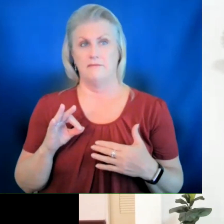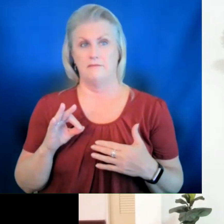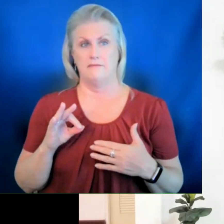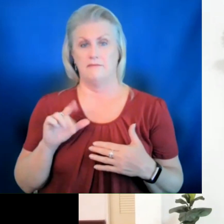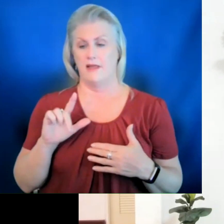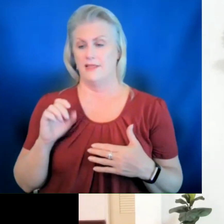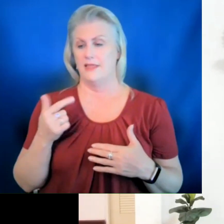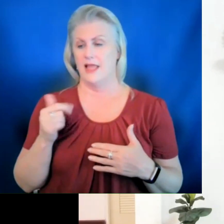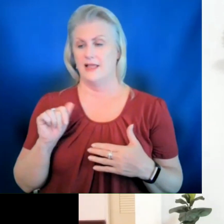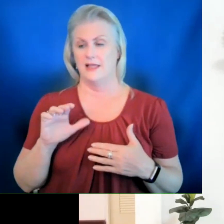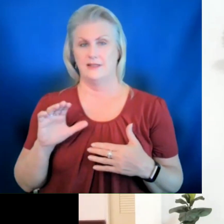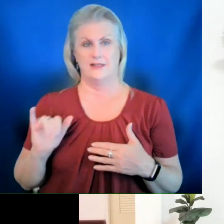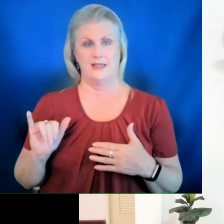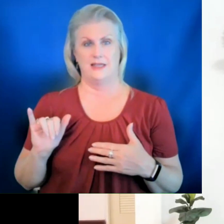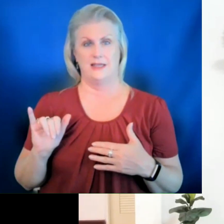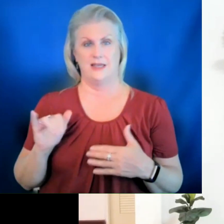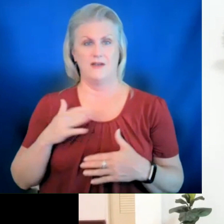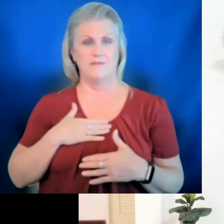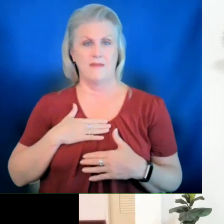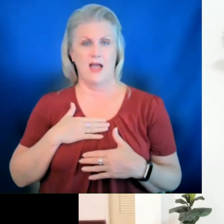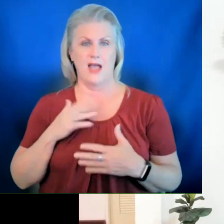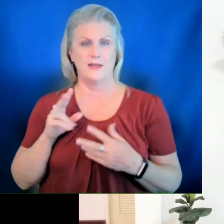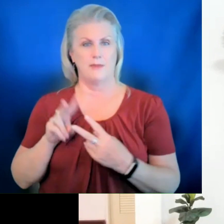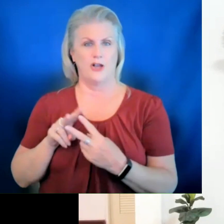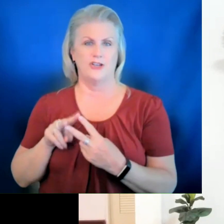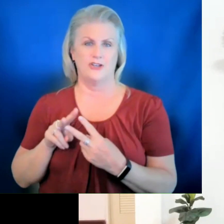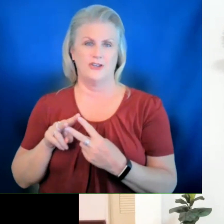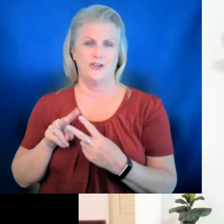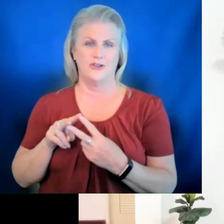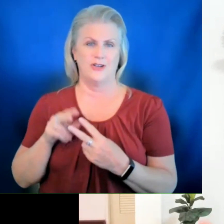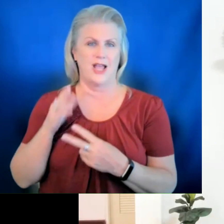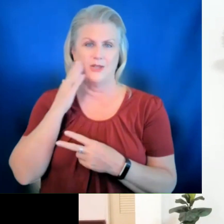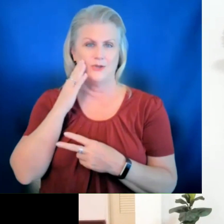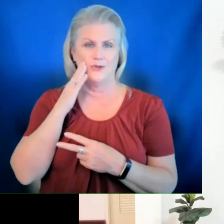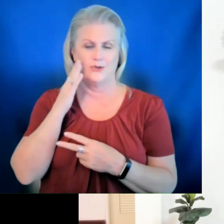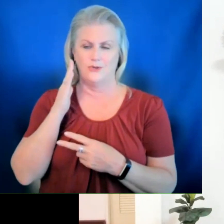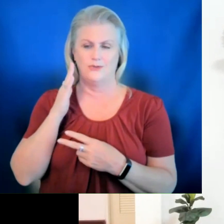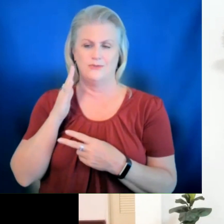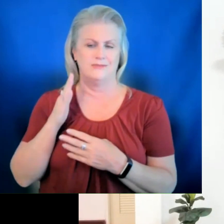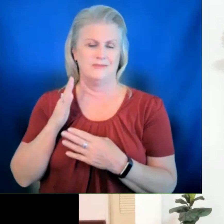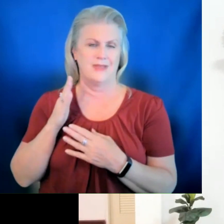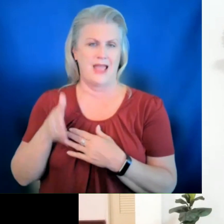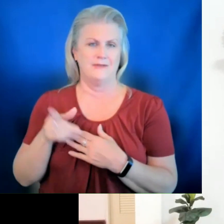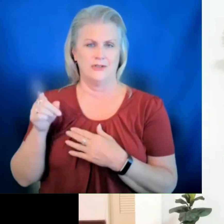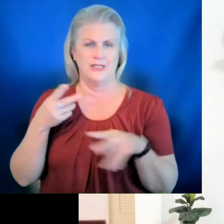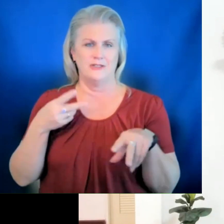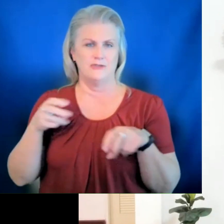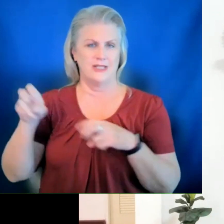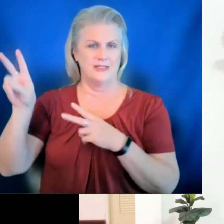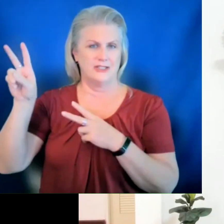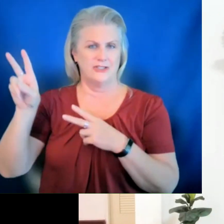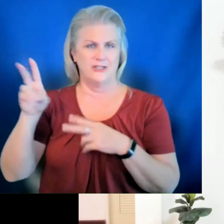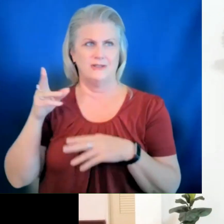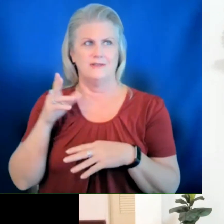the legacy of my partner. I knew it after he transitioned in